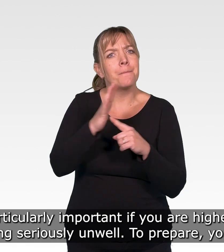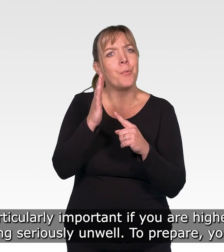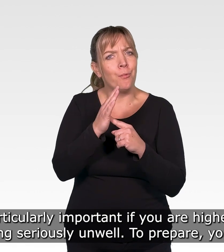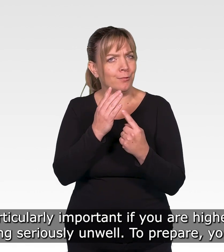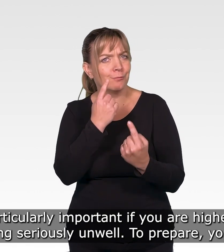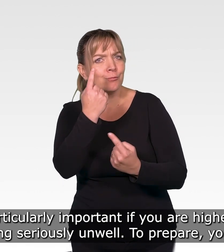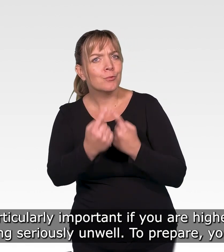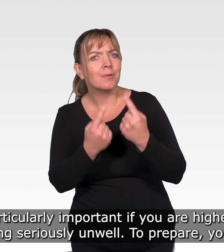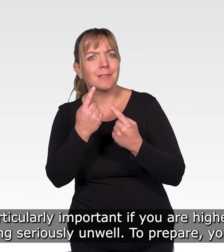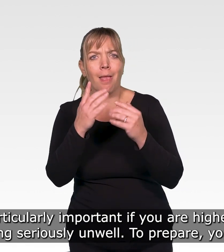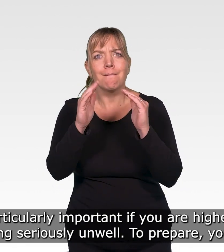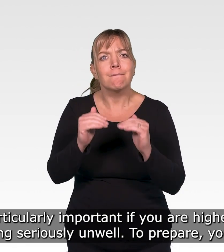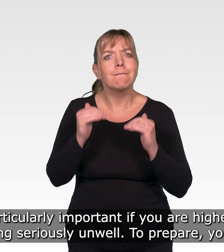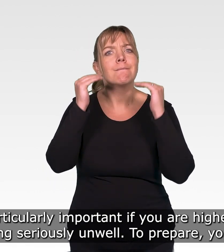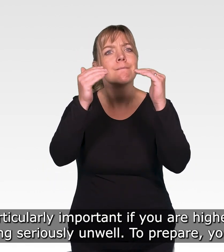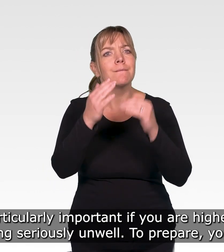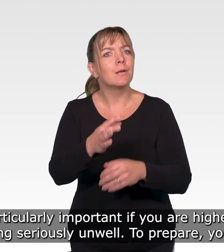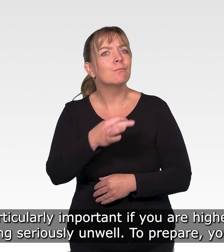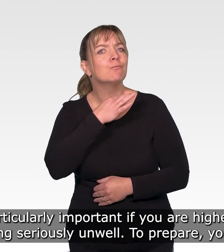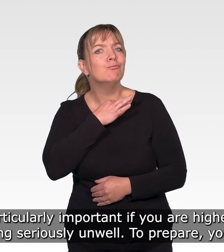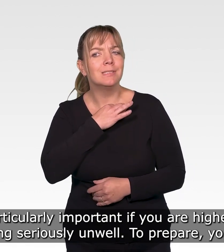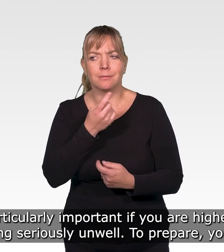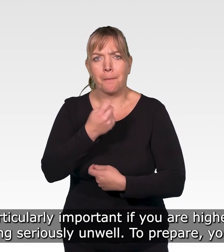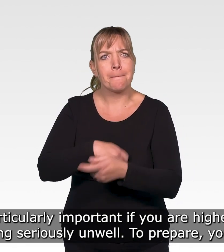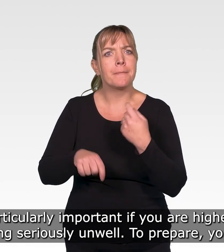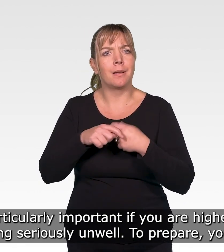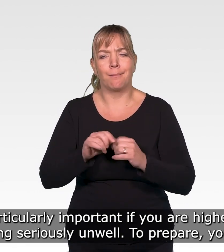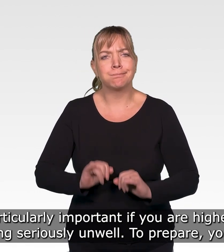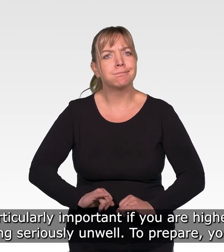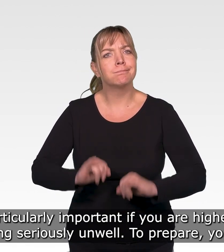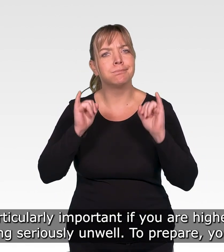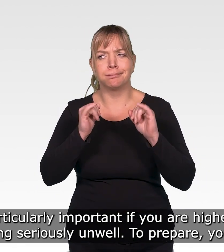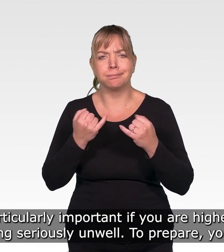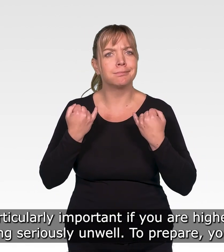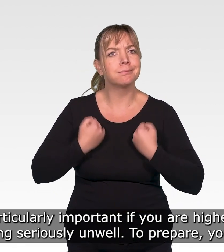This is particularly important if you are higher risk of becoming seriously unwell.